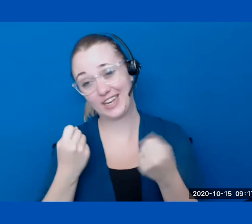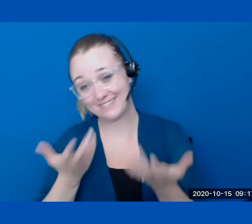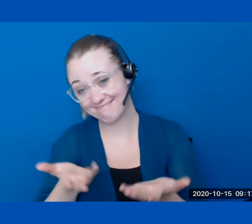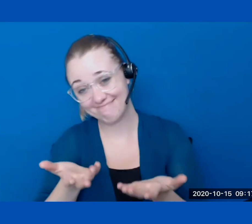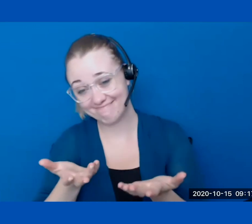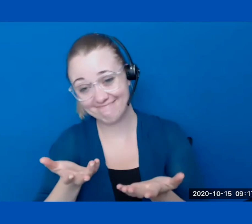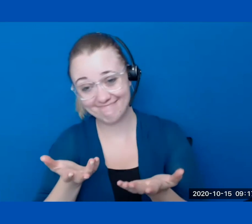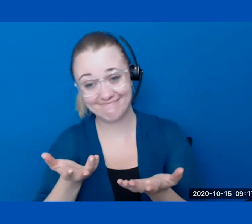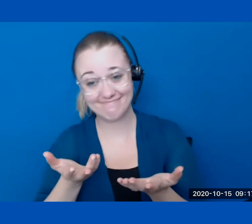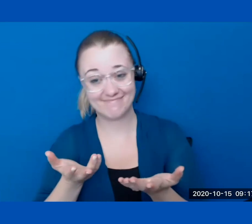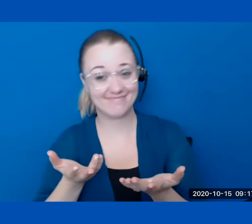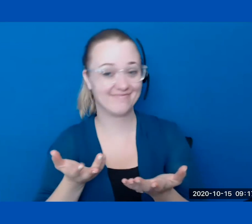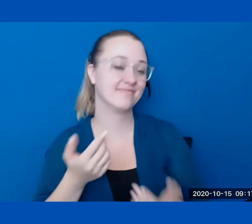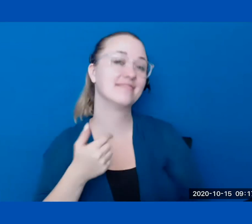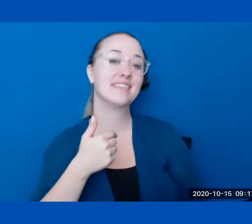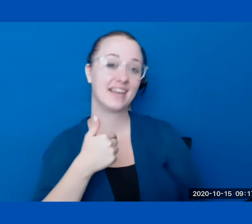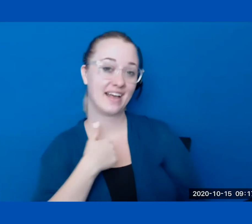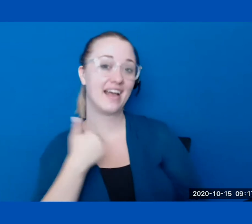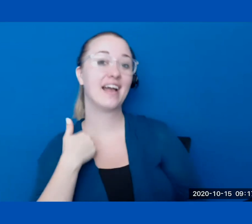that I had them break before.